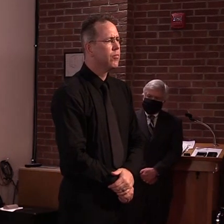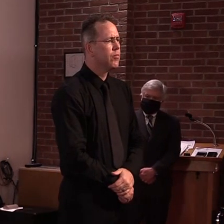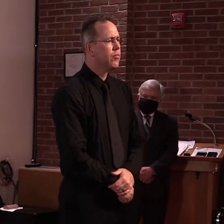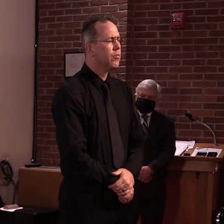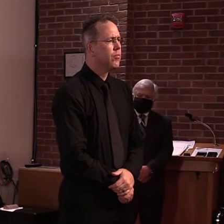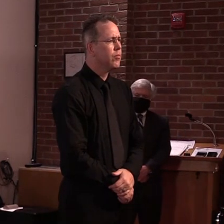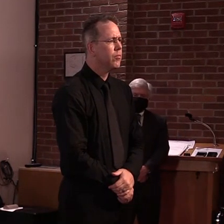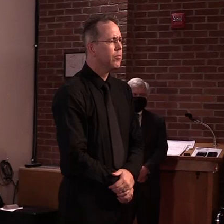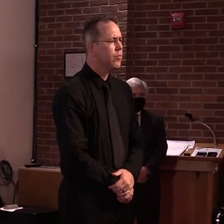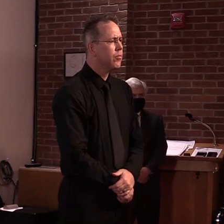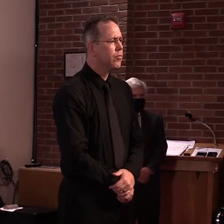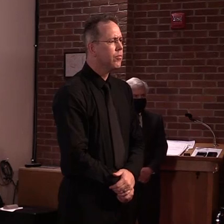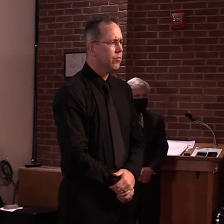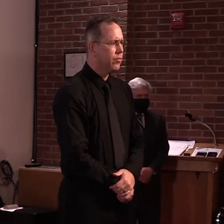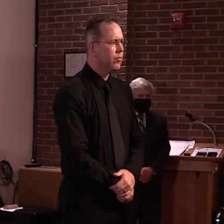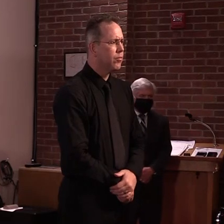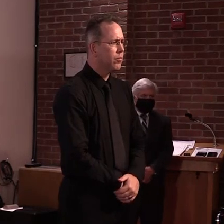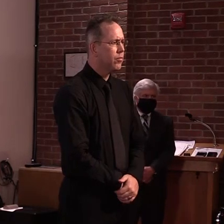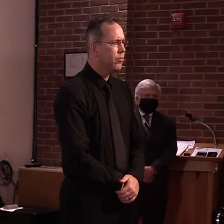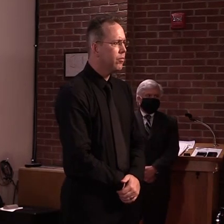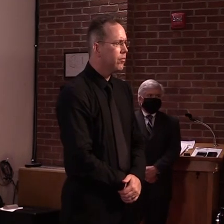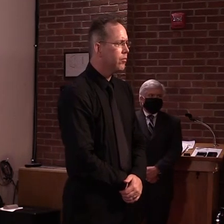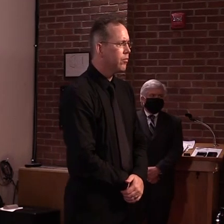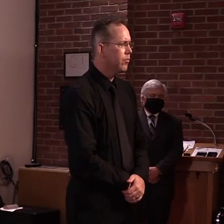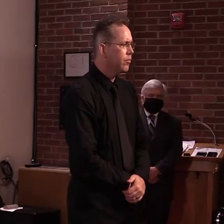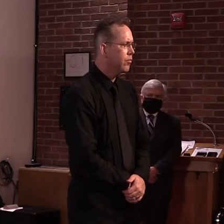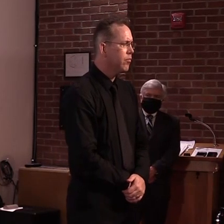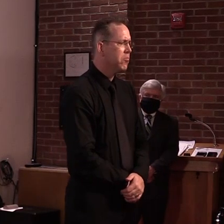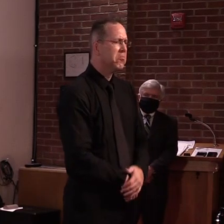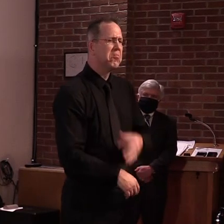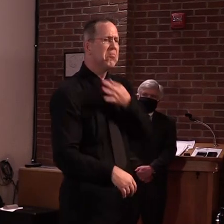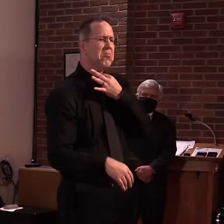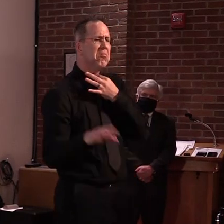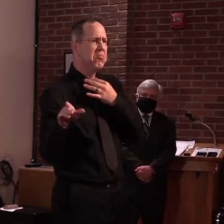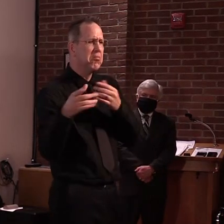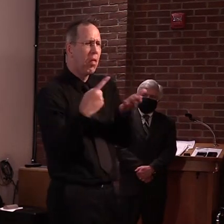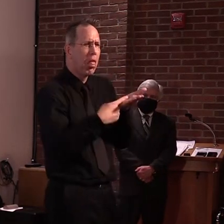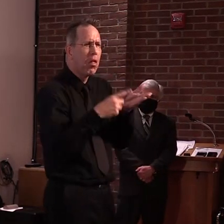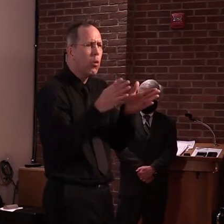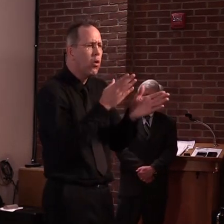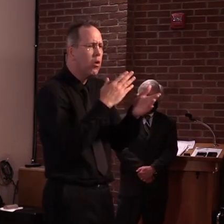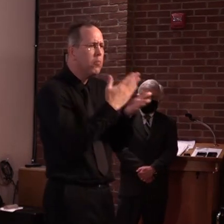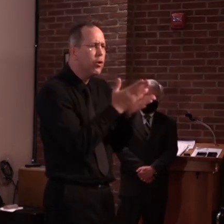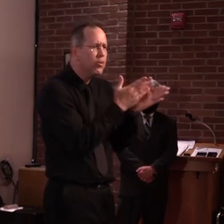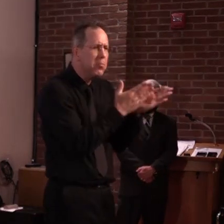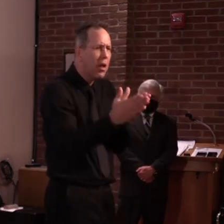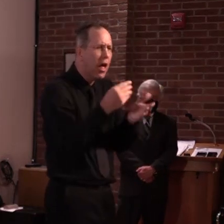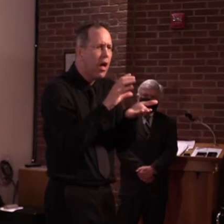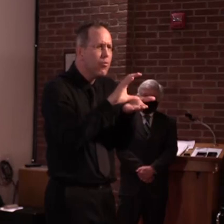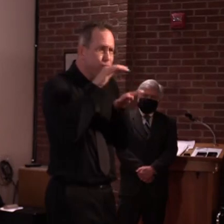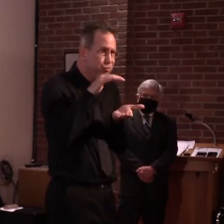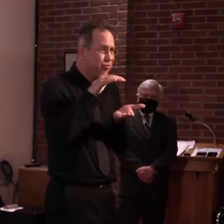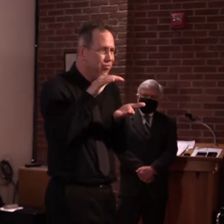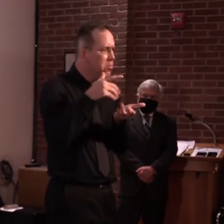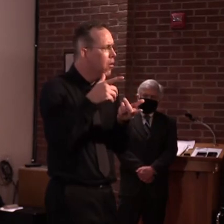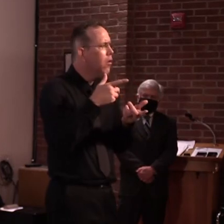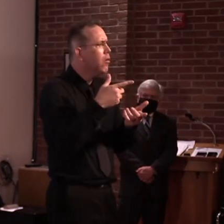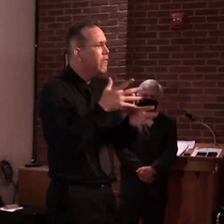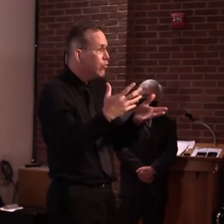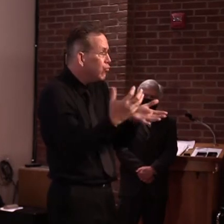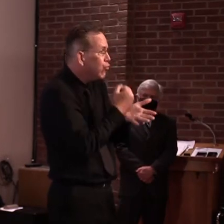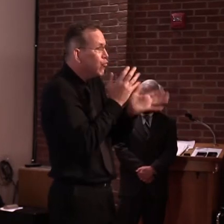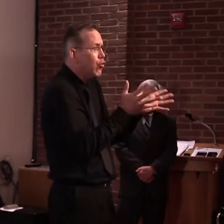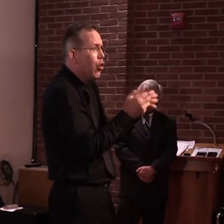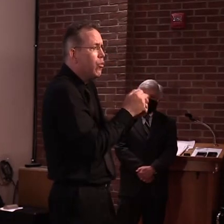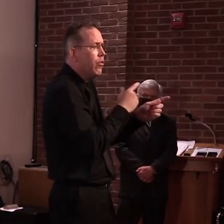Tem and where that disconnect is in terms of the urgency. Yeah, well, I'm not sure there's a disconnect